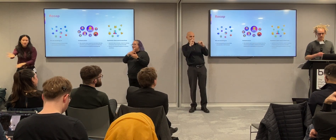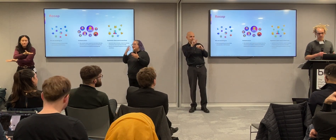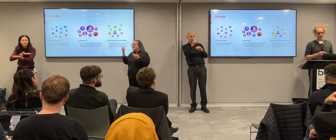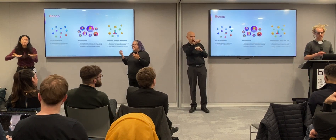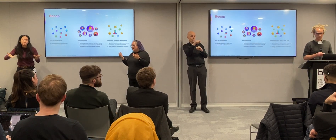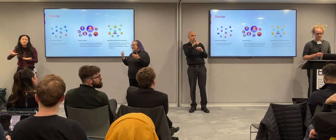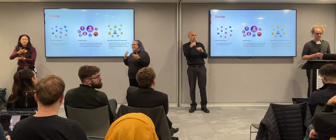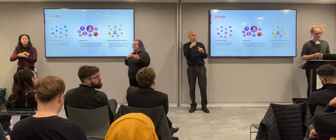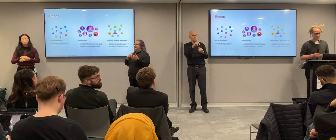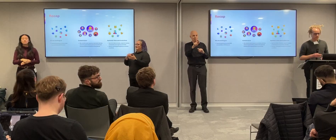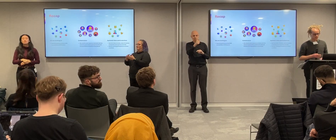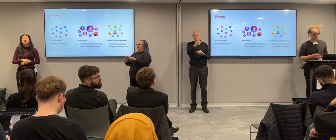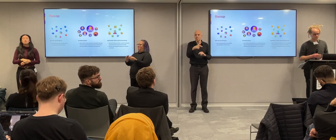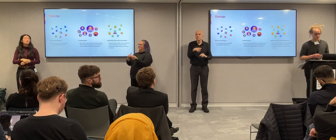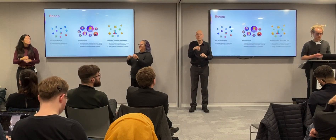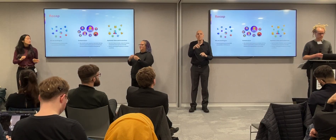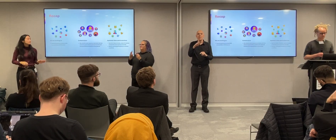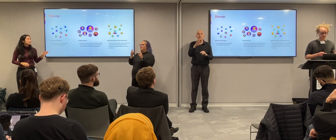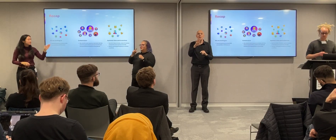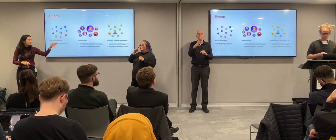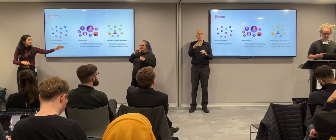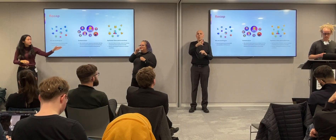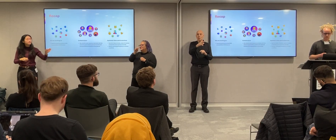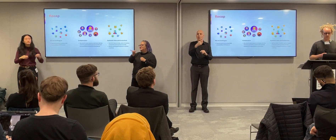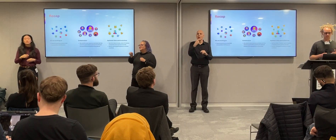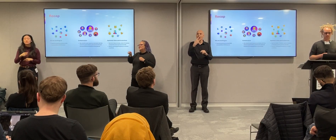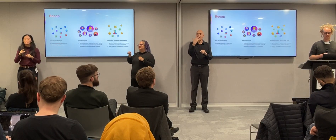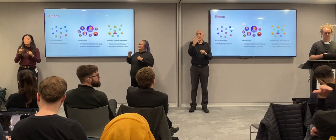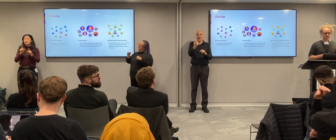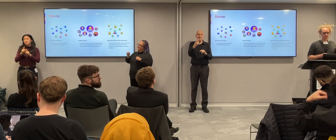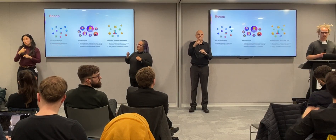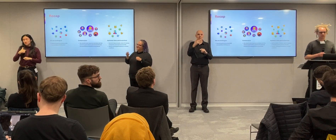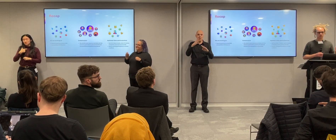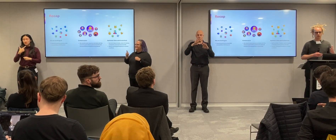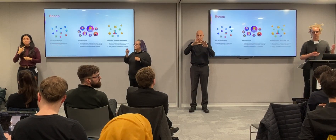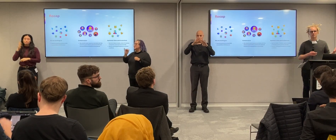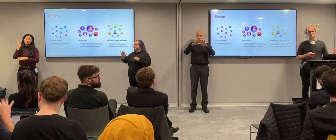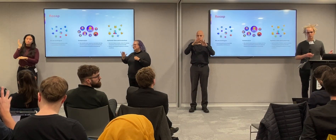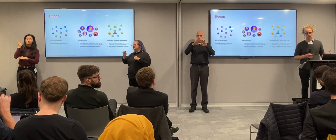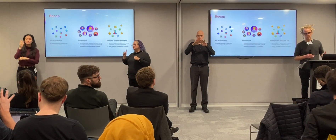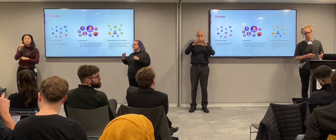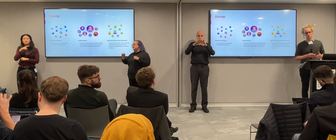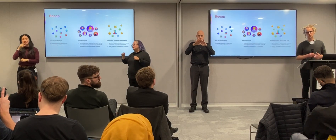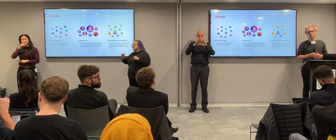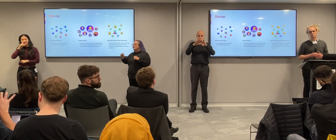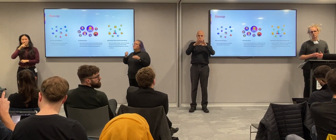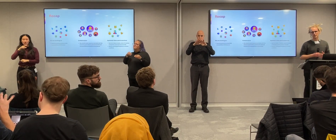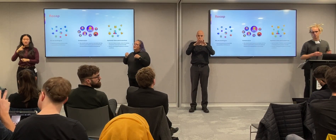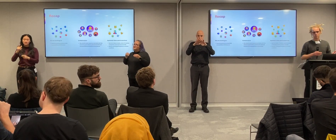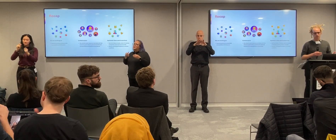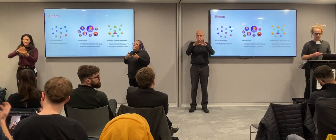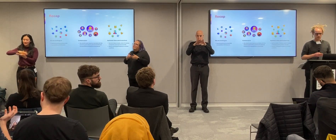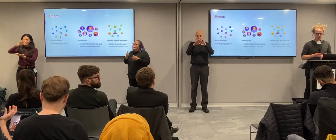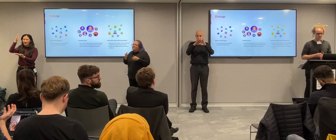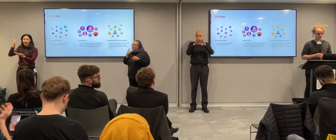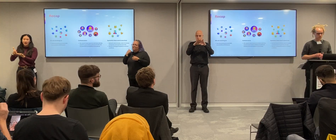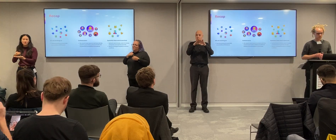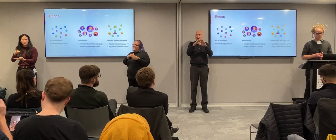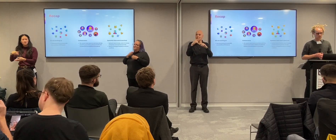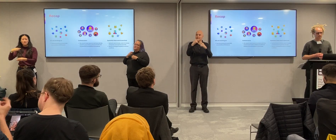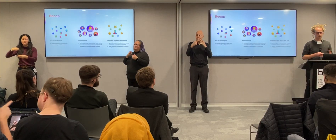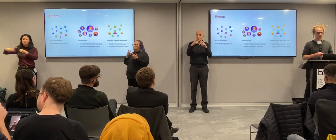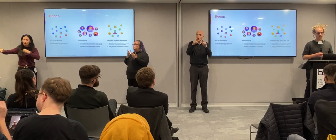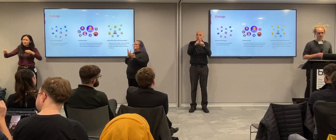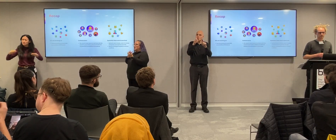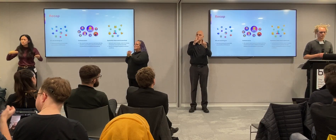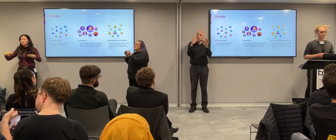about synthetic data that is flexible and much easier for us to get through privacy reviews